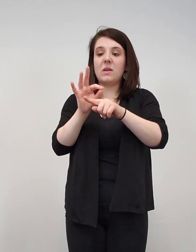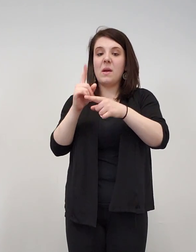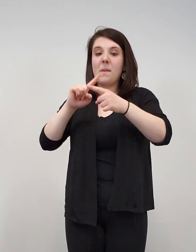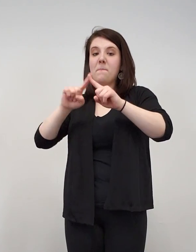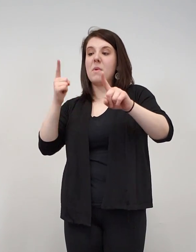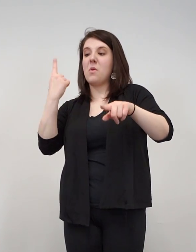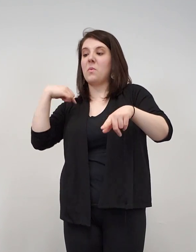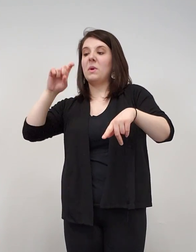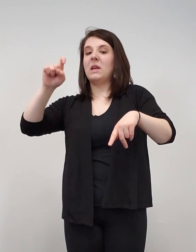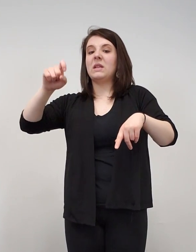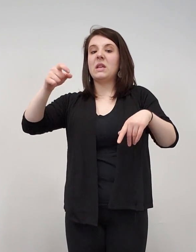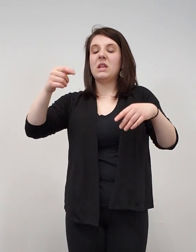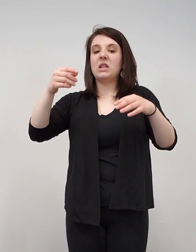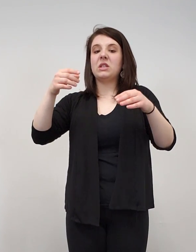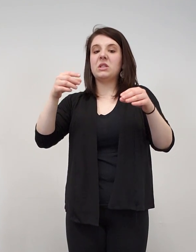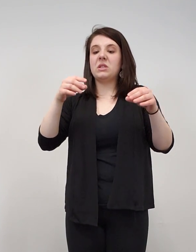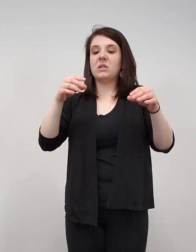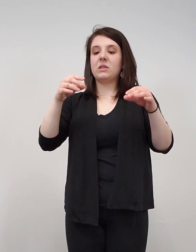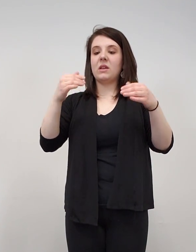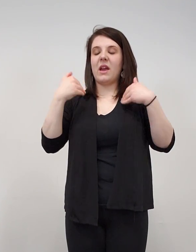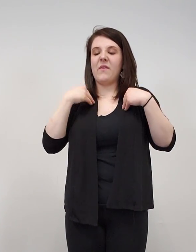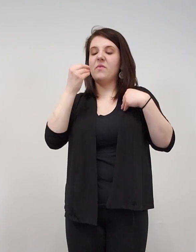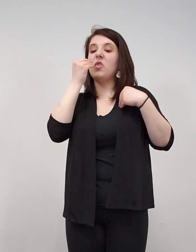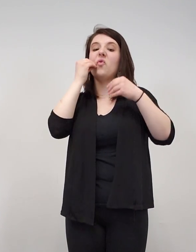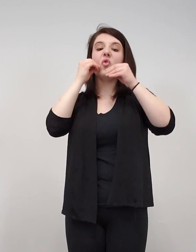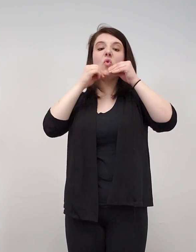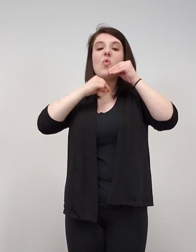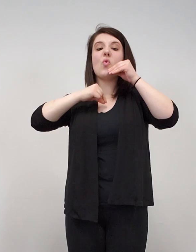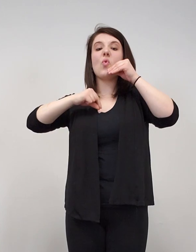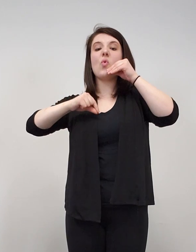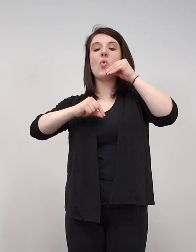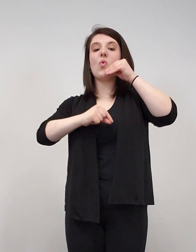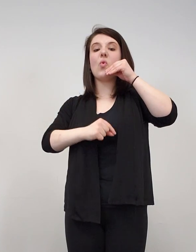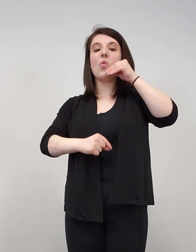the tube in order to get from the start to the finish, which makes complete sense.